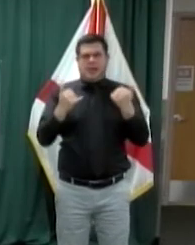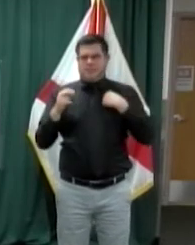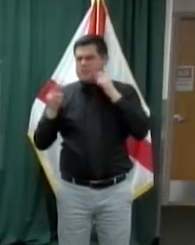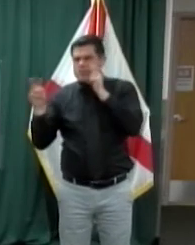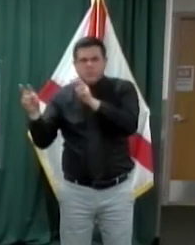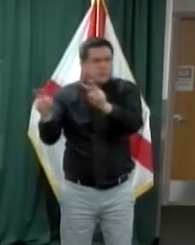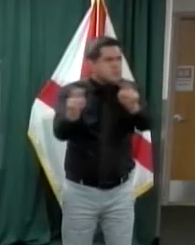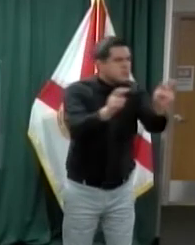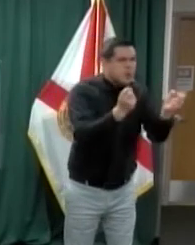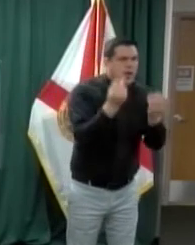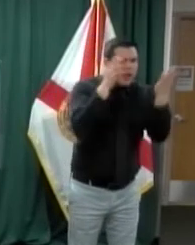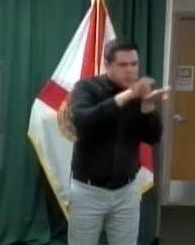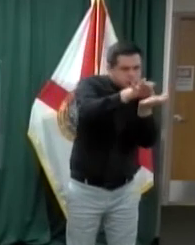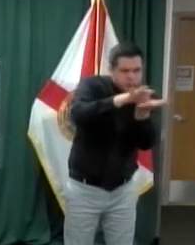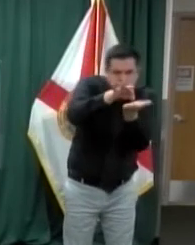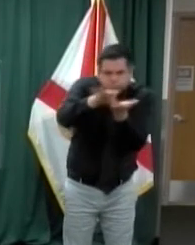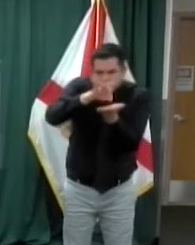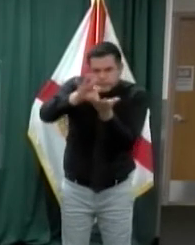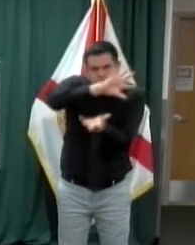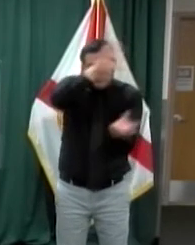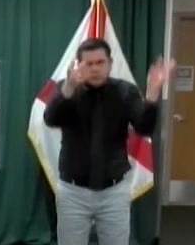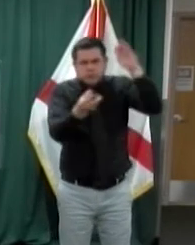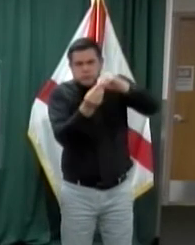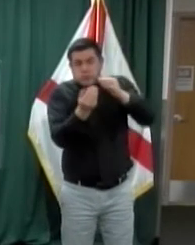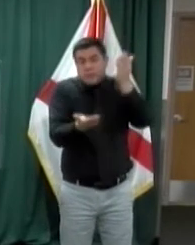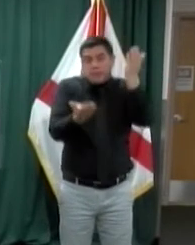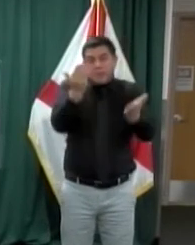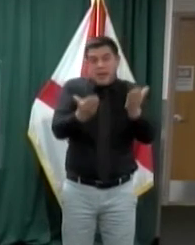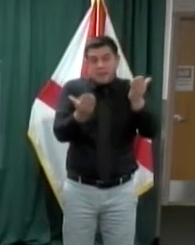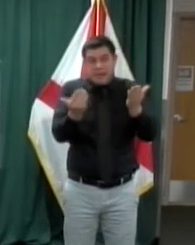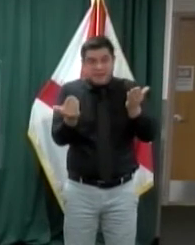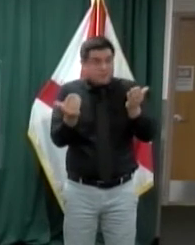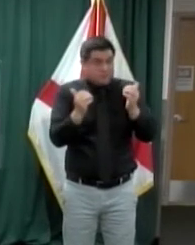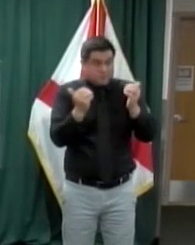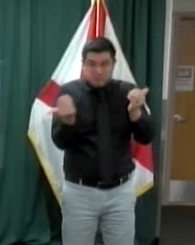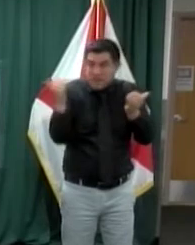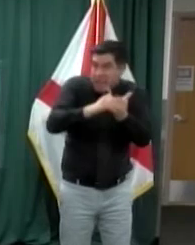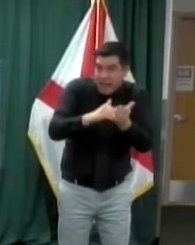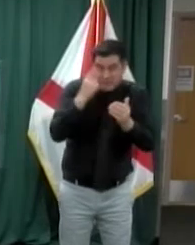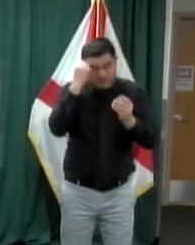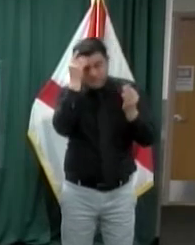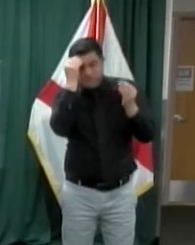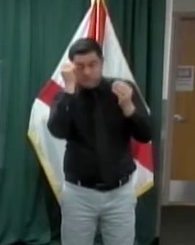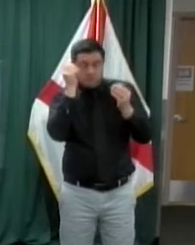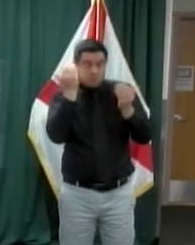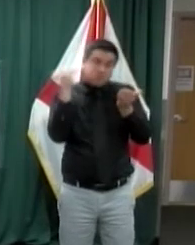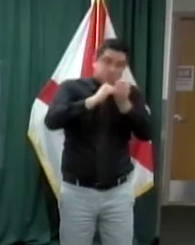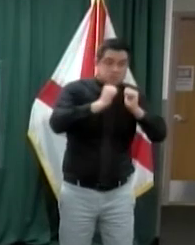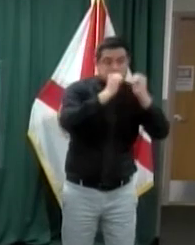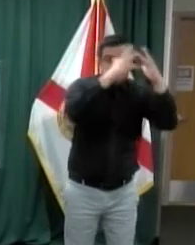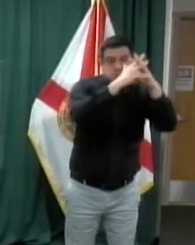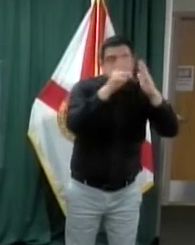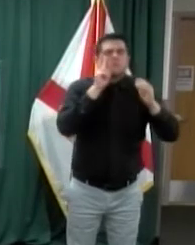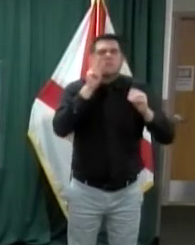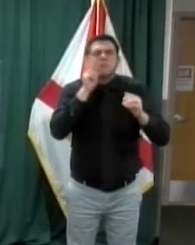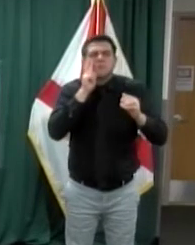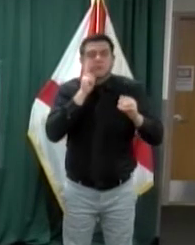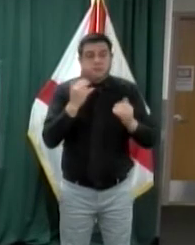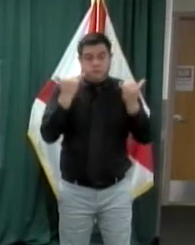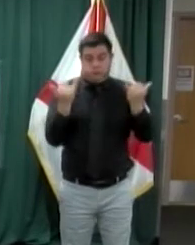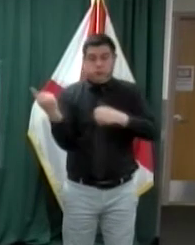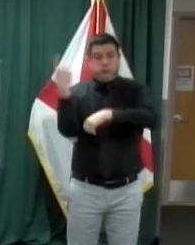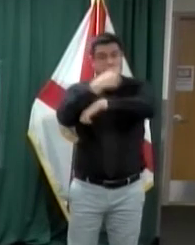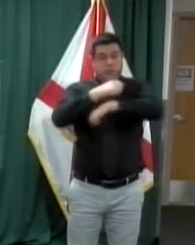come back to that particular neighborhood or not. I'm very, very happy. The first day, we saw